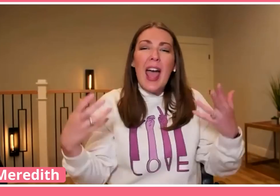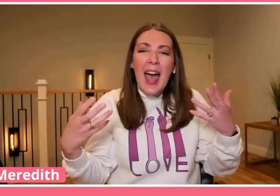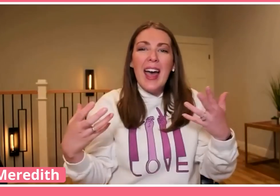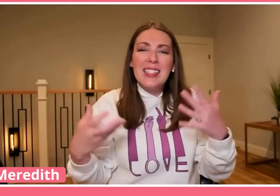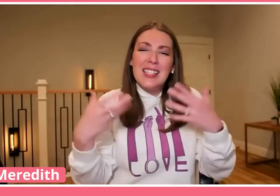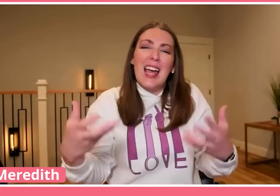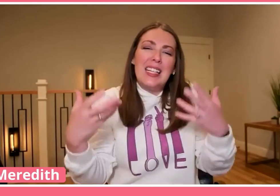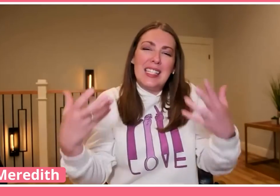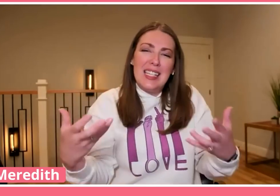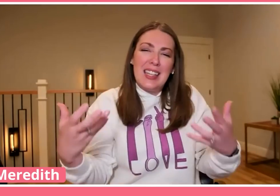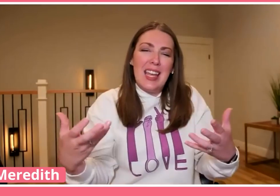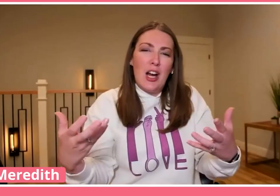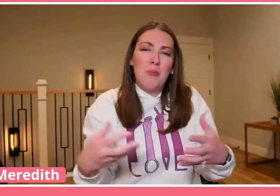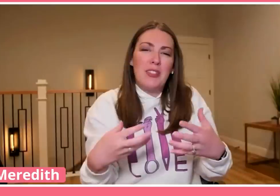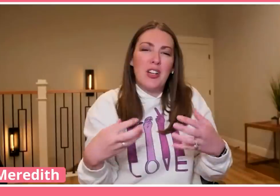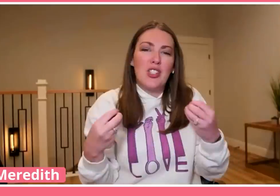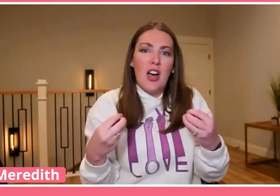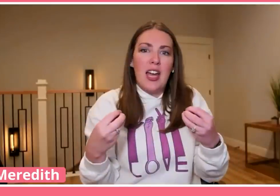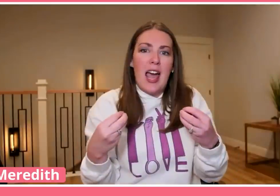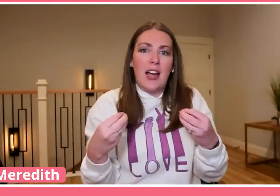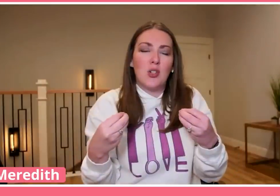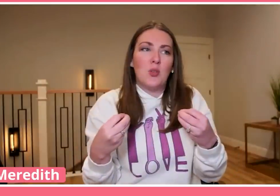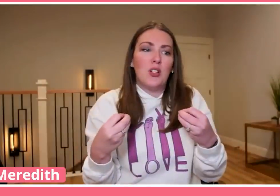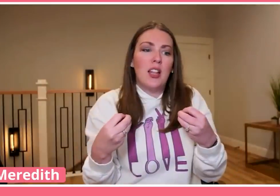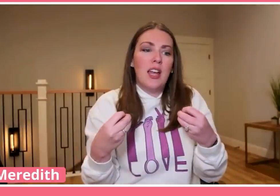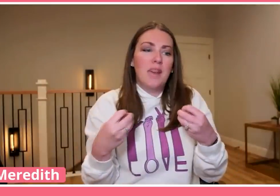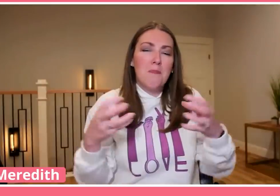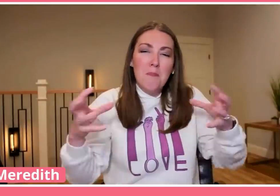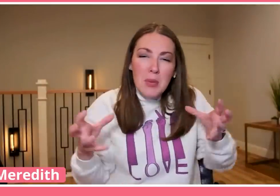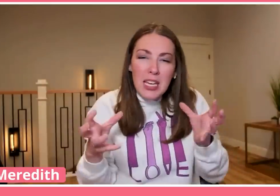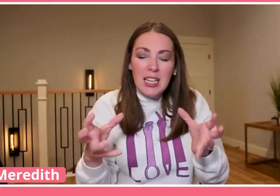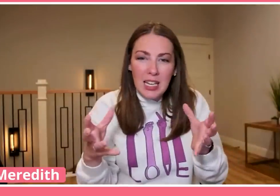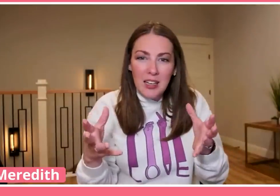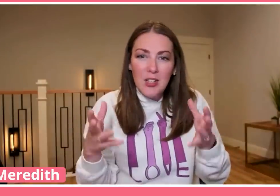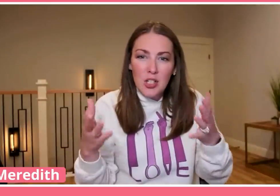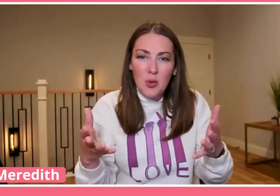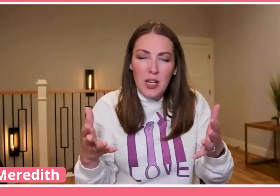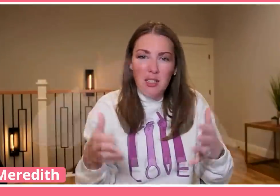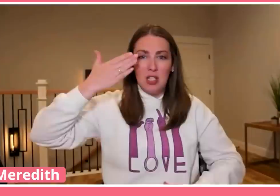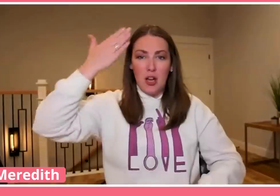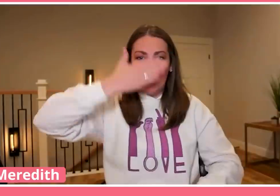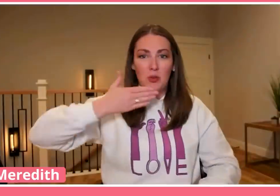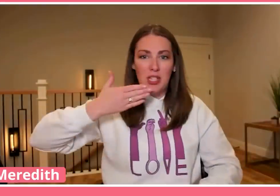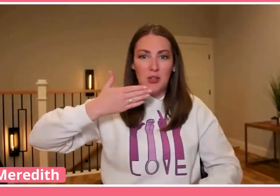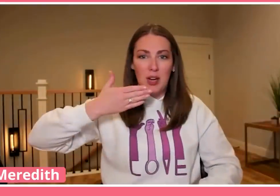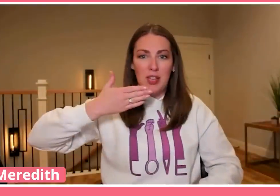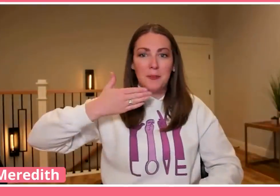has the sign sick there, but there's not an actual meaning to it, the non-manual signals right there.